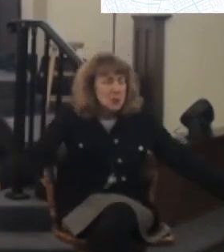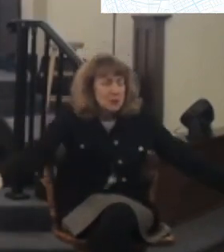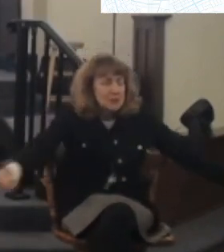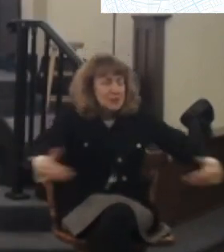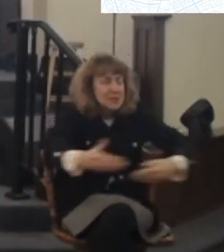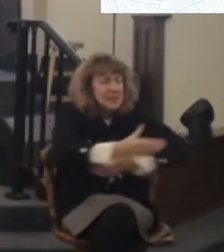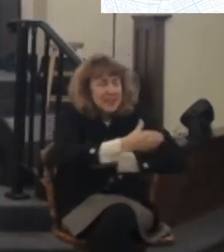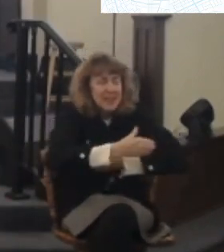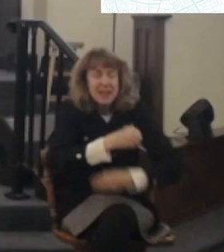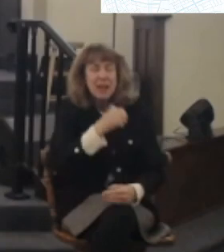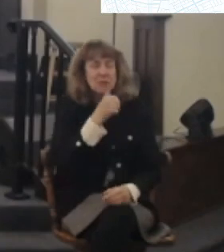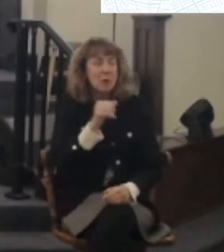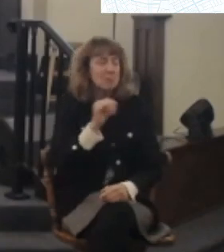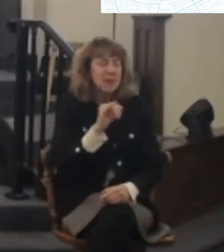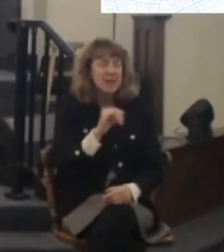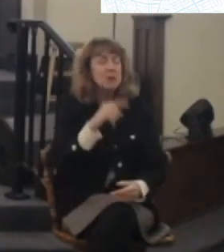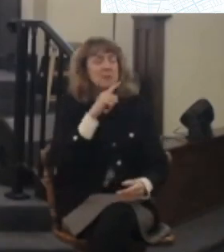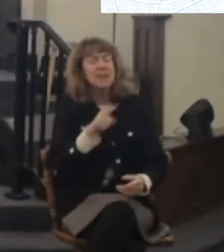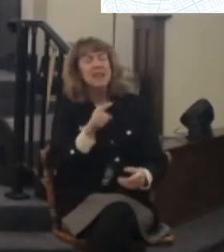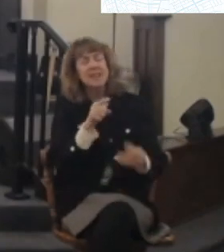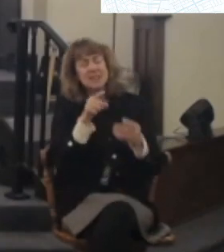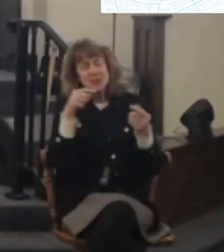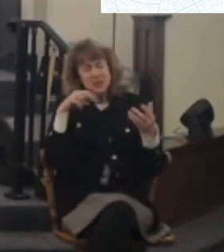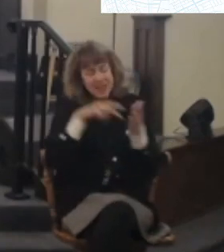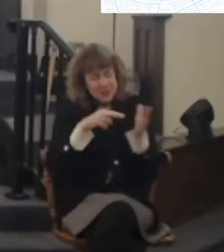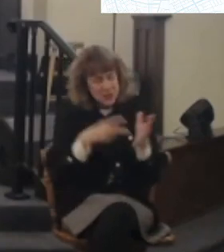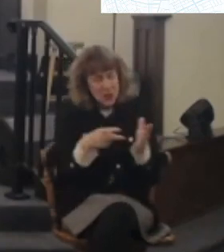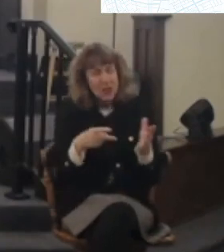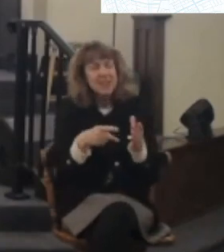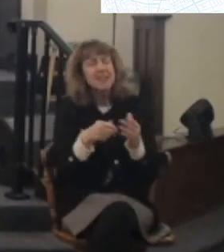And it's not going to be reckless. It's going to be intentional.